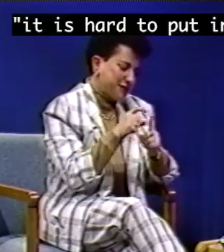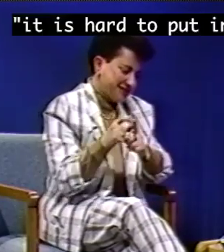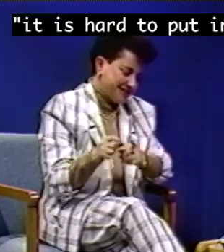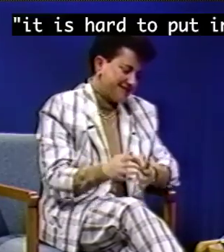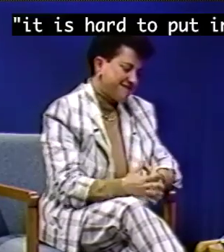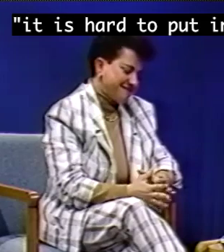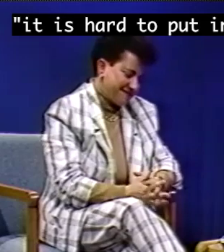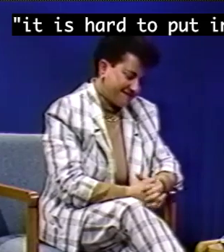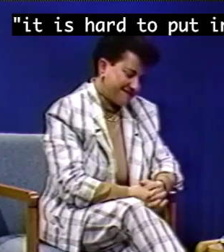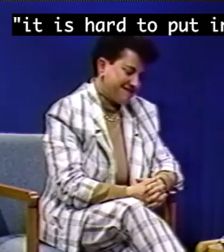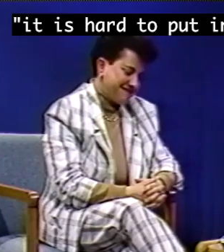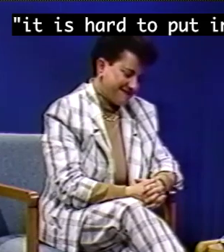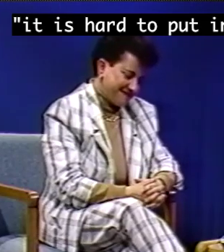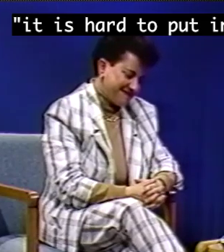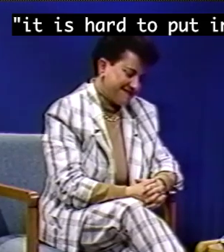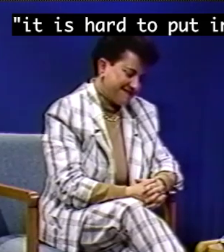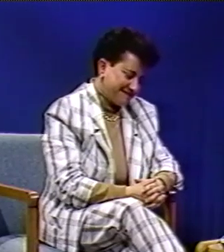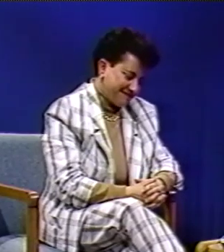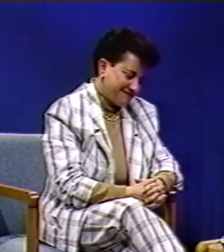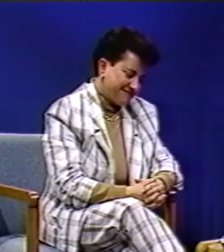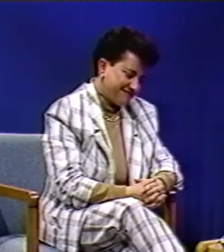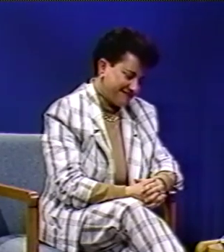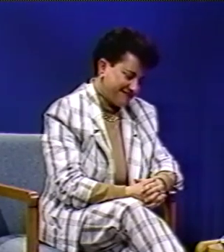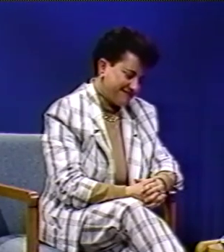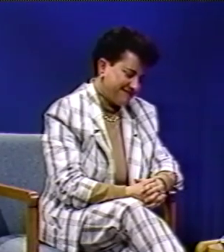It is hard to put into words.